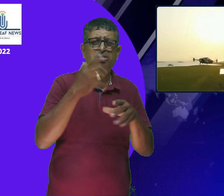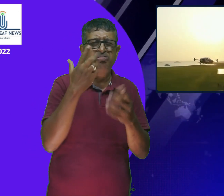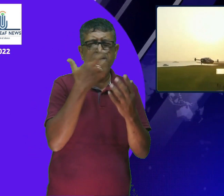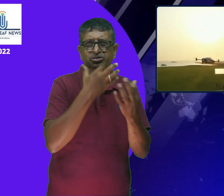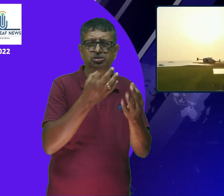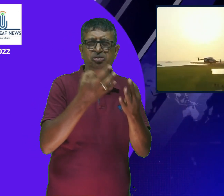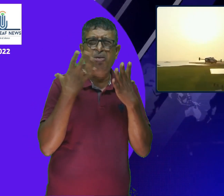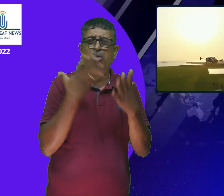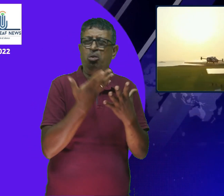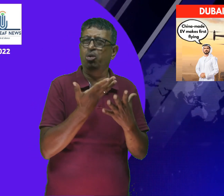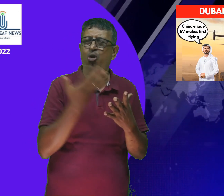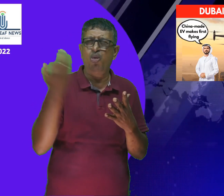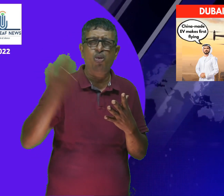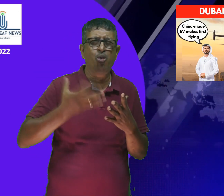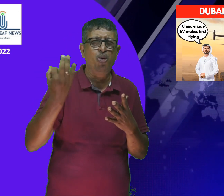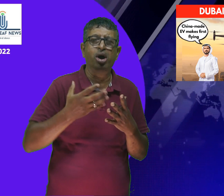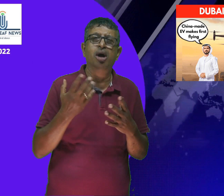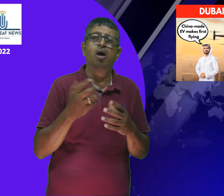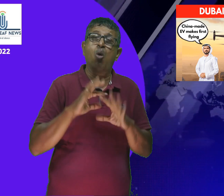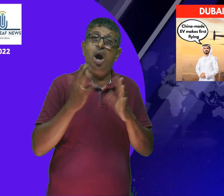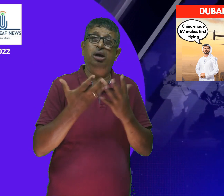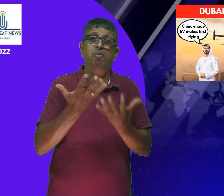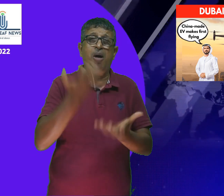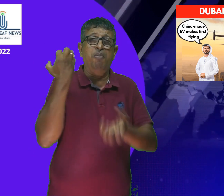Thank you. Thank you.